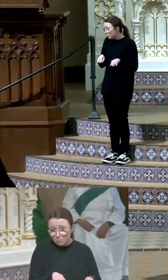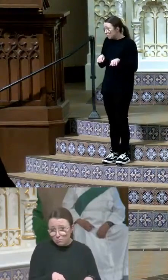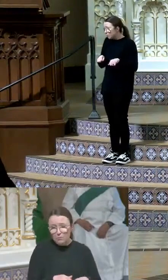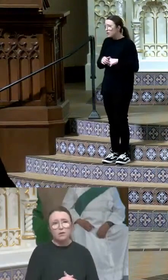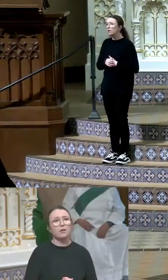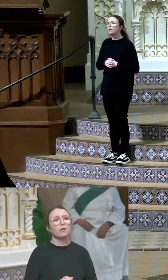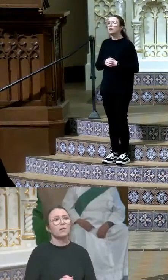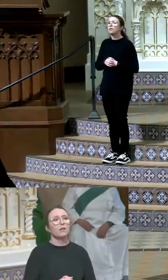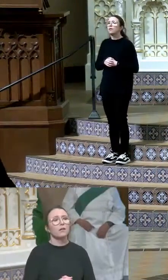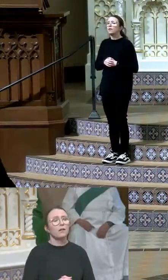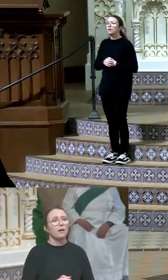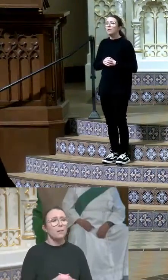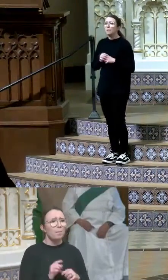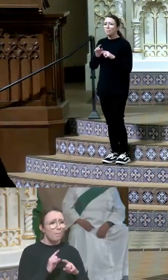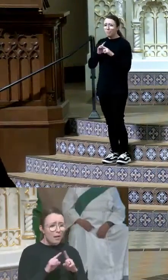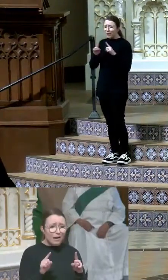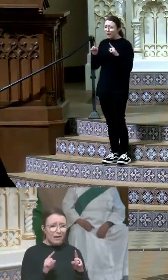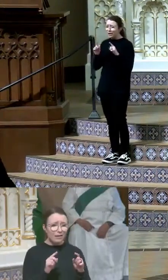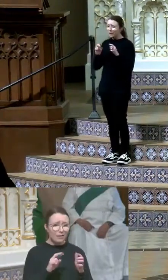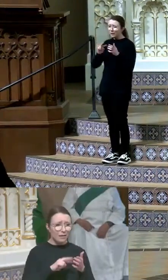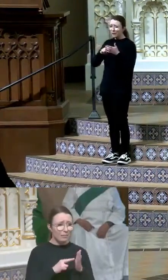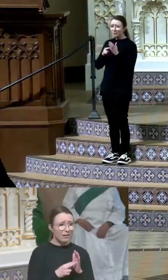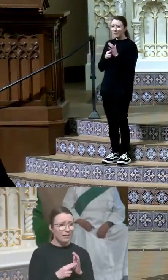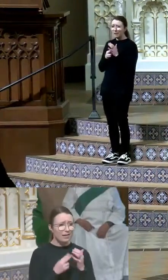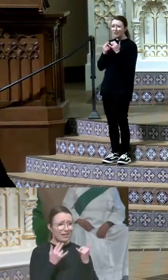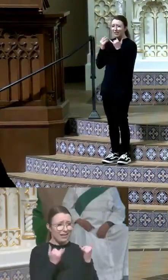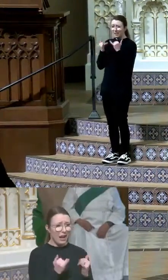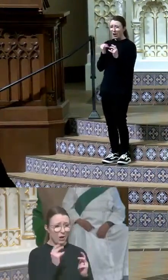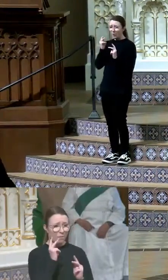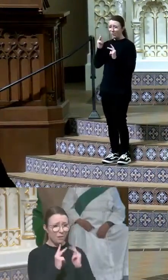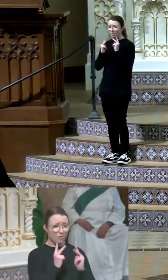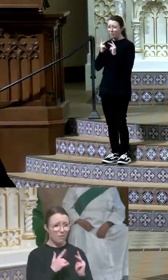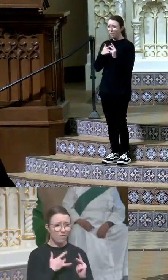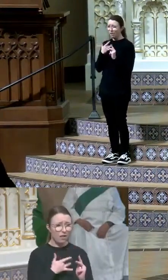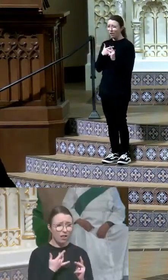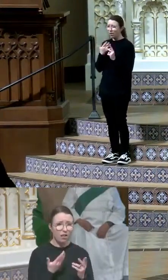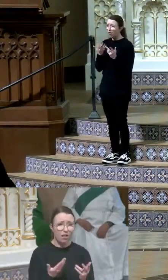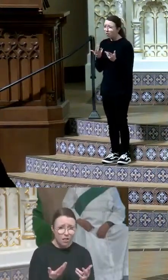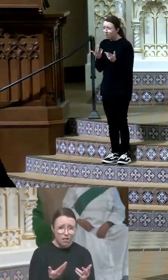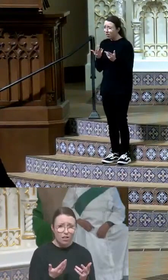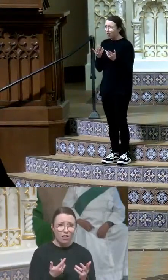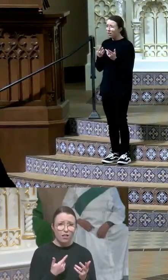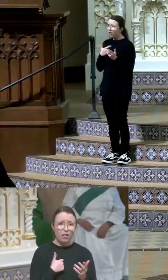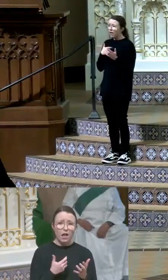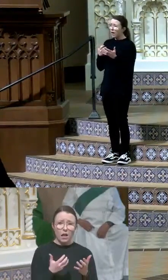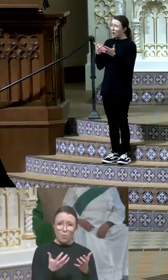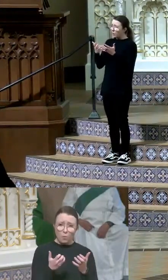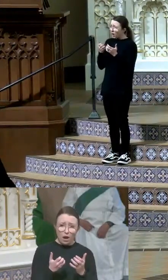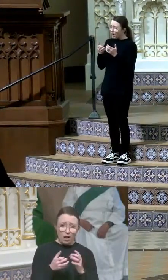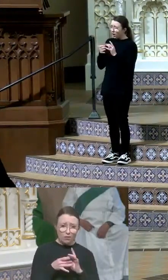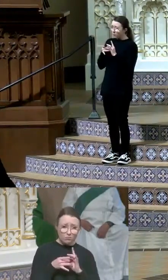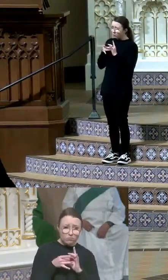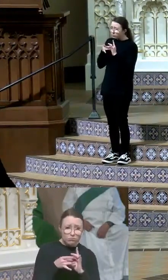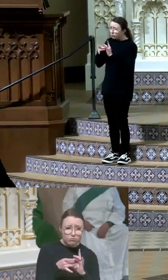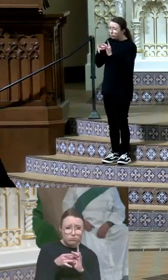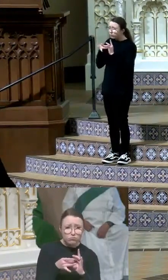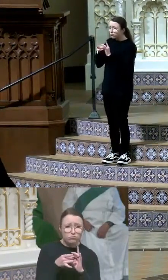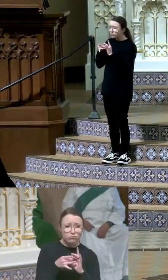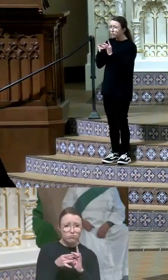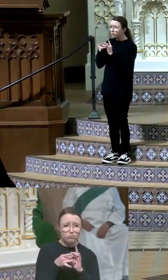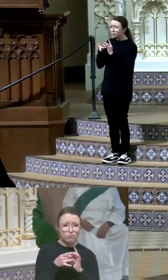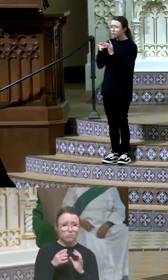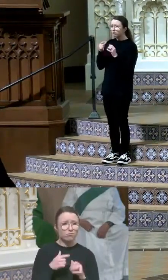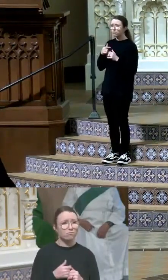for too long, who really want to make room and make space for them to just